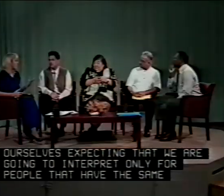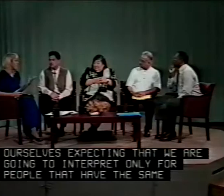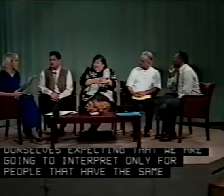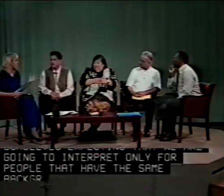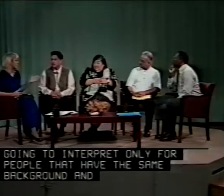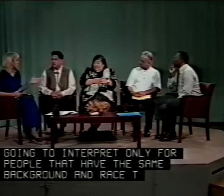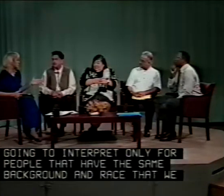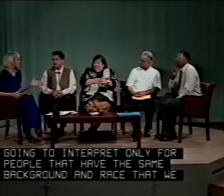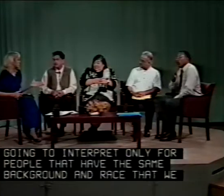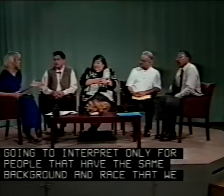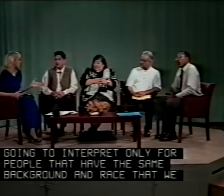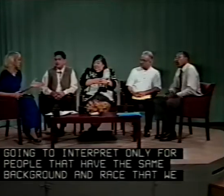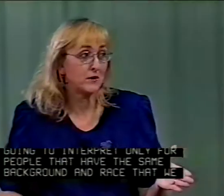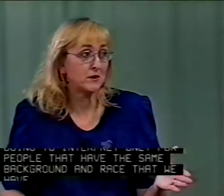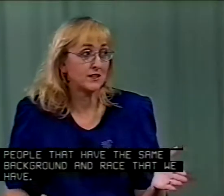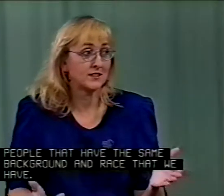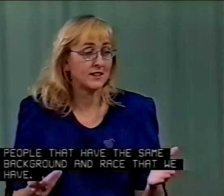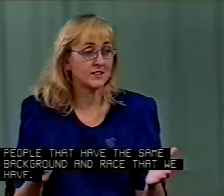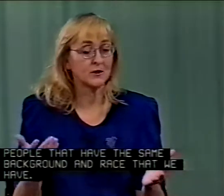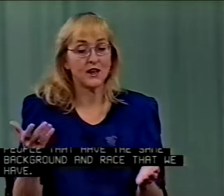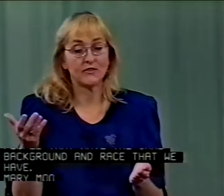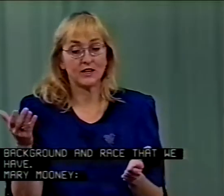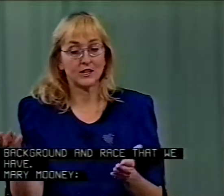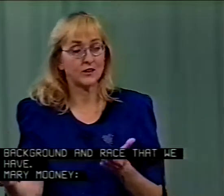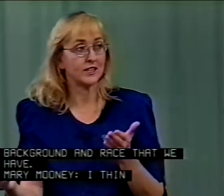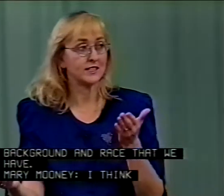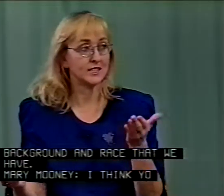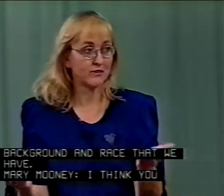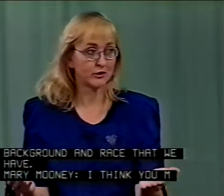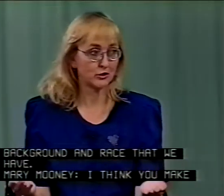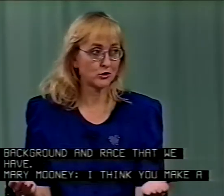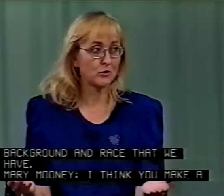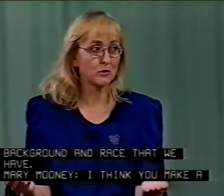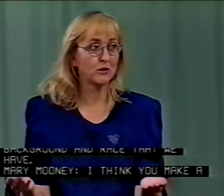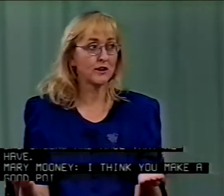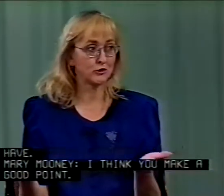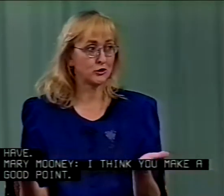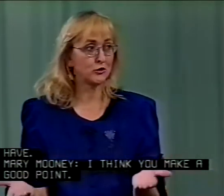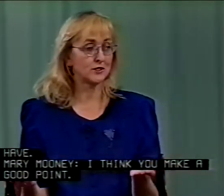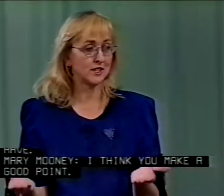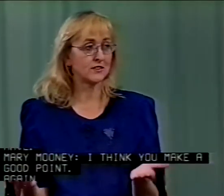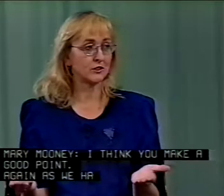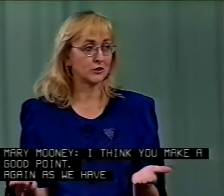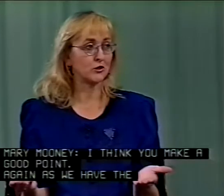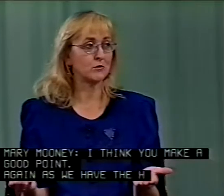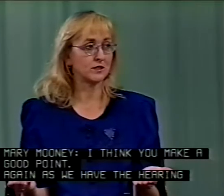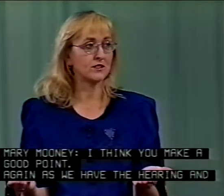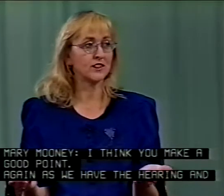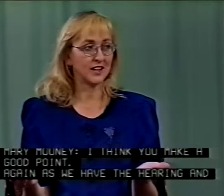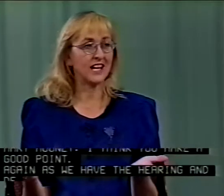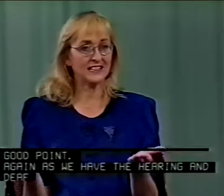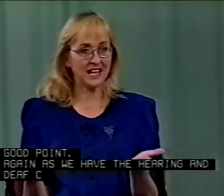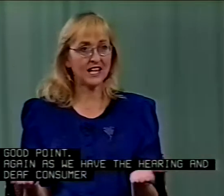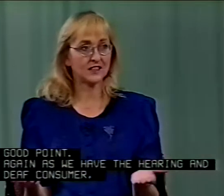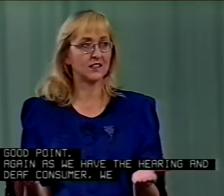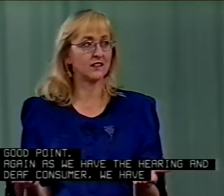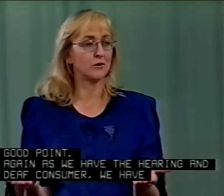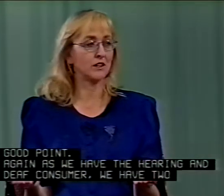I think you make a good point, because again, as we have the hearing and deaf consumer, we have two sets of consumers. It's very unlikely that we'll ever